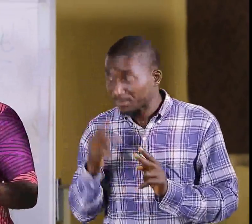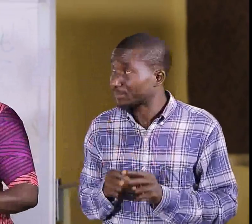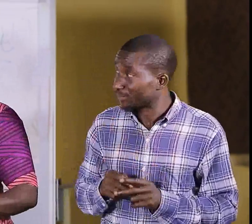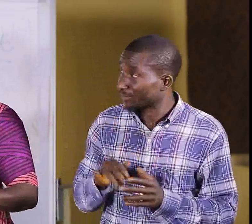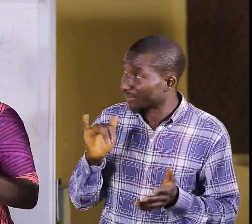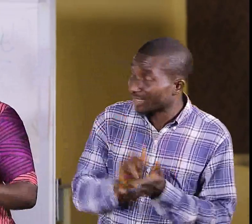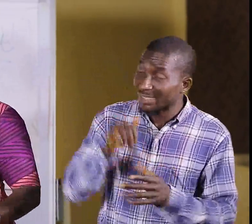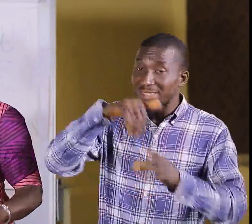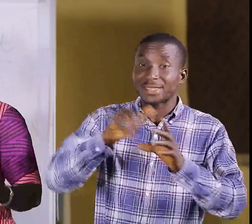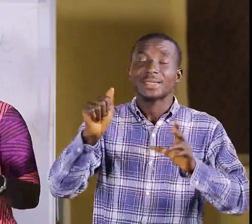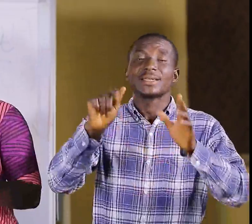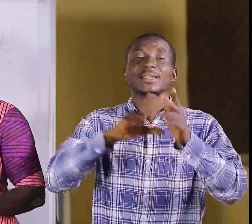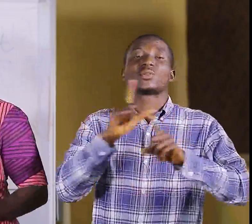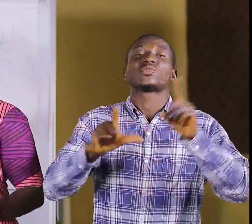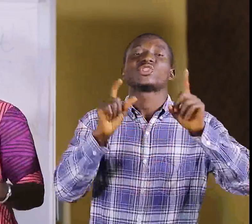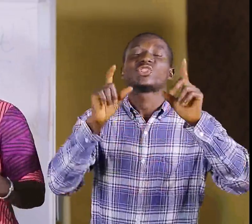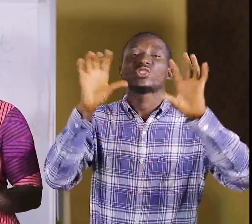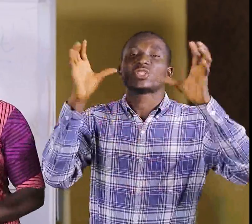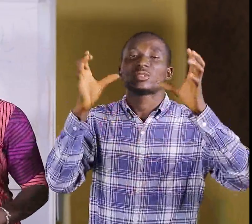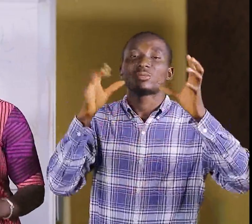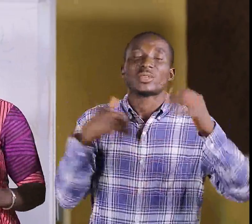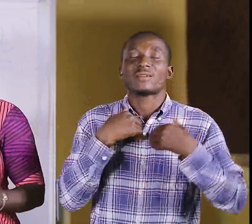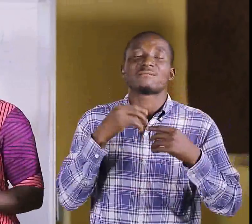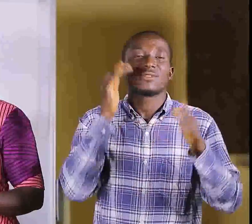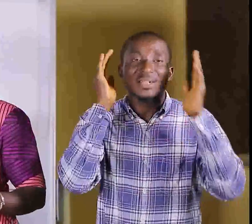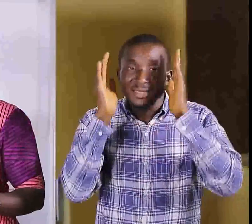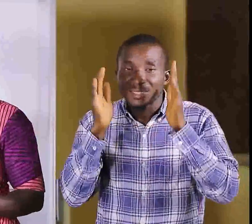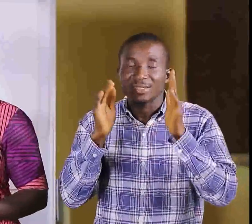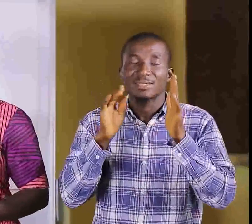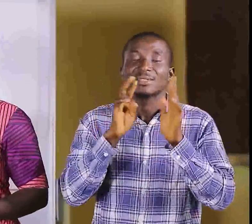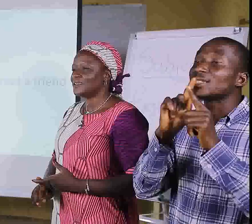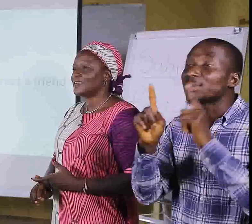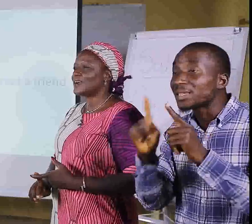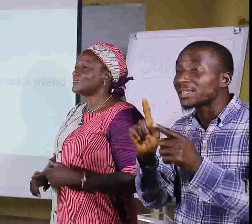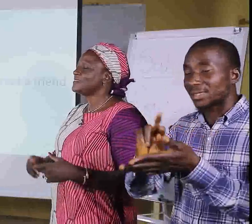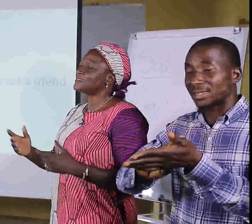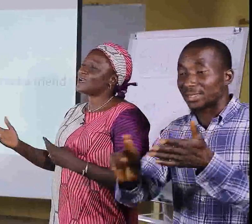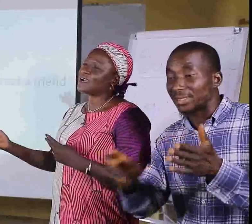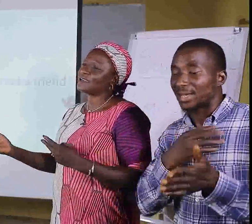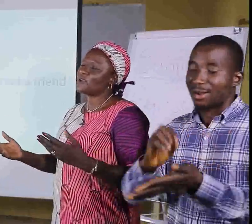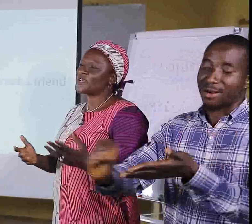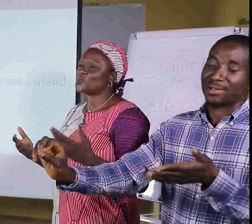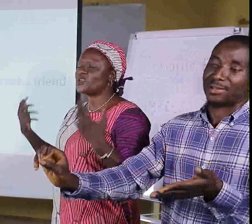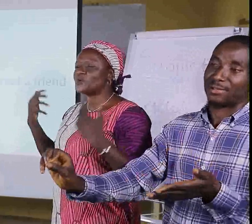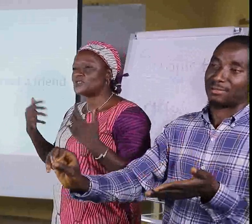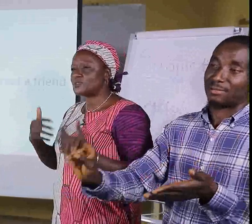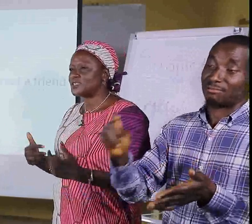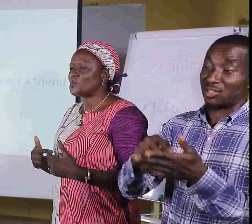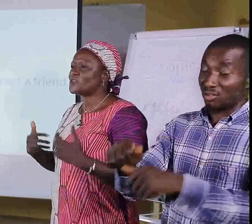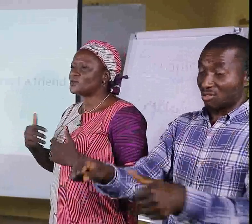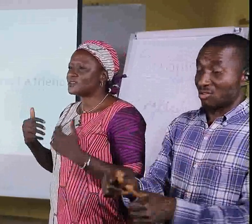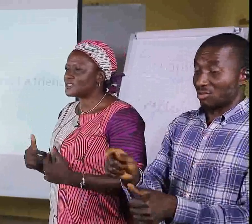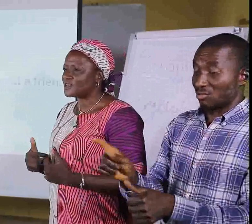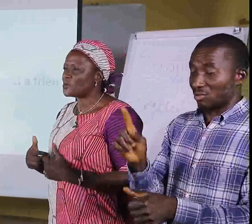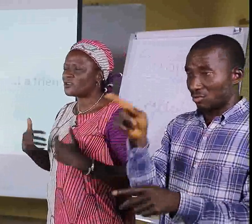in a language class, the skills. We have listening, speaking, reading, and writing. And these are areas where you need to think.